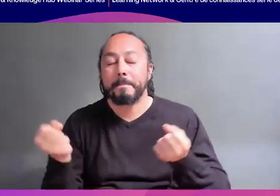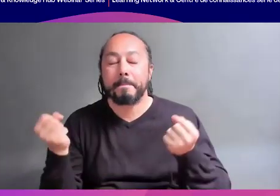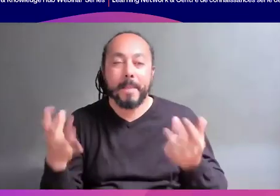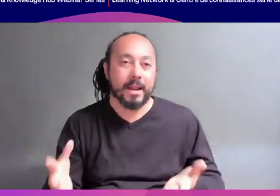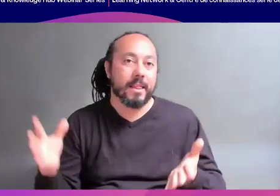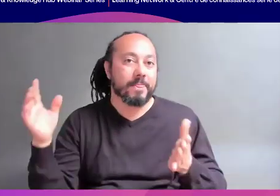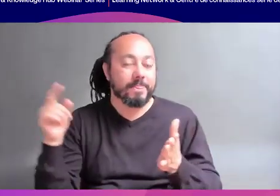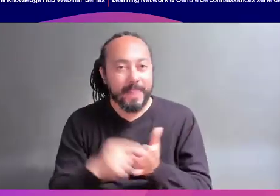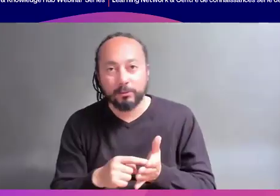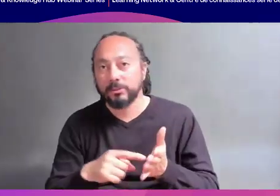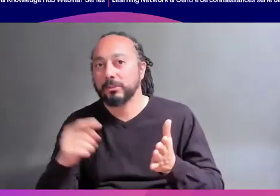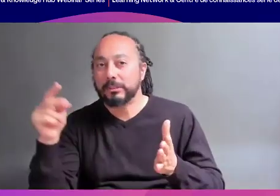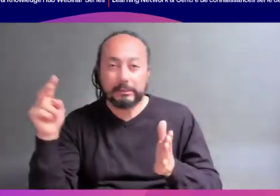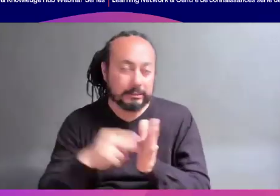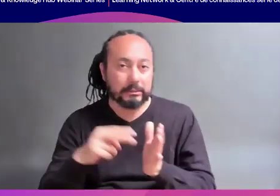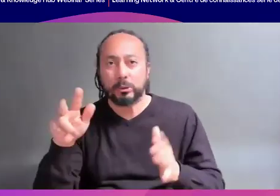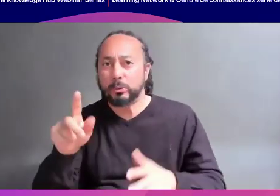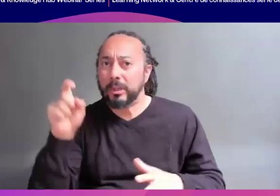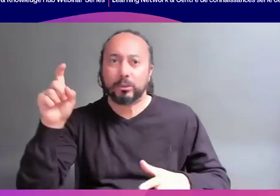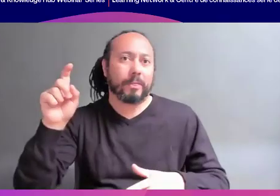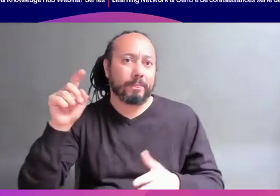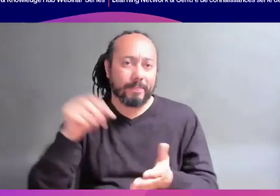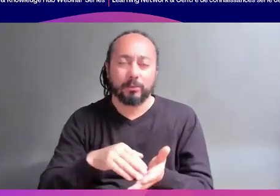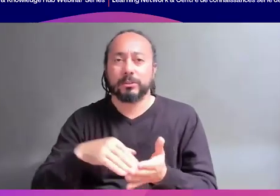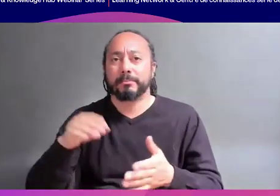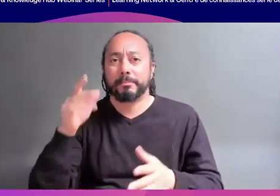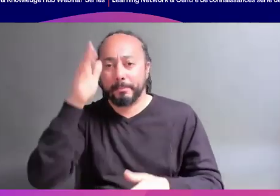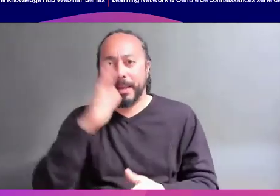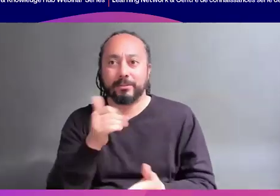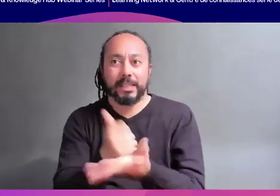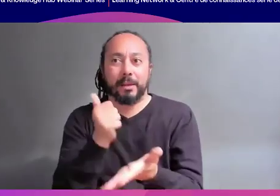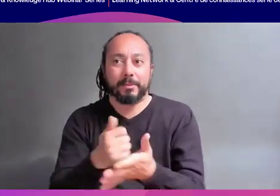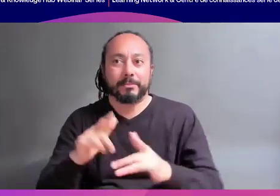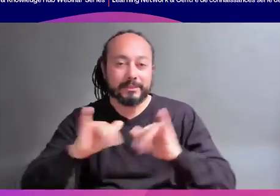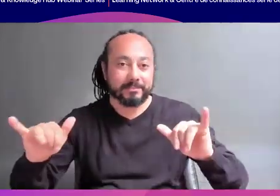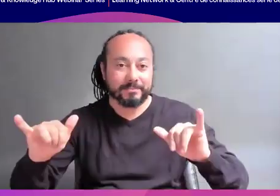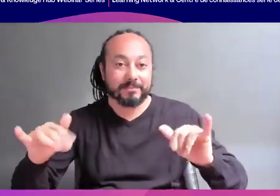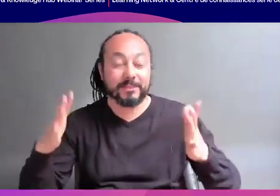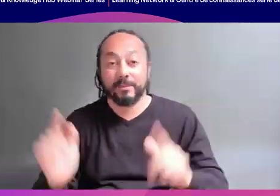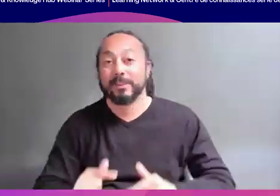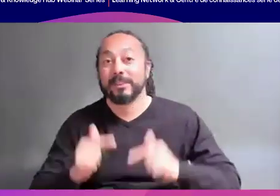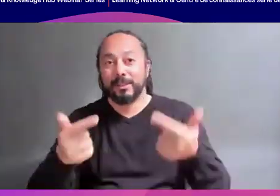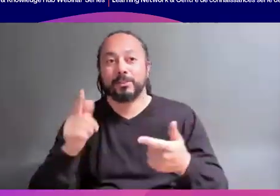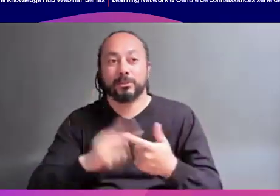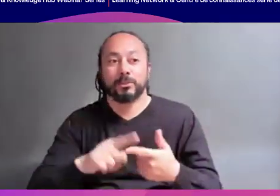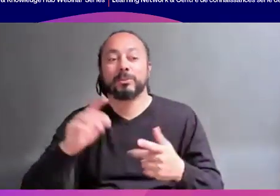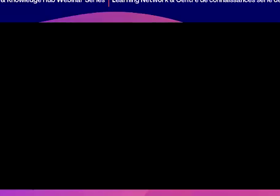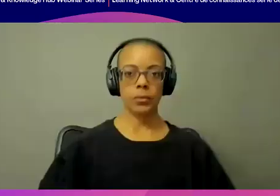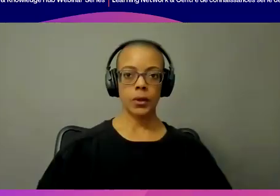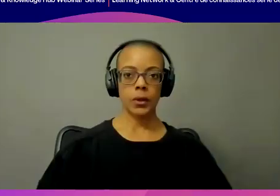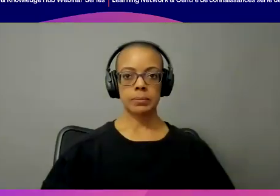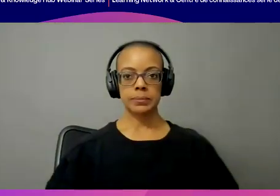of thousands of parents at the same time. So I'm going to stop there and pass the mic over back to Katrina. Thank you Thank so you.